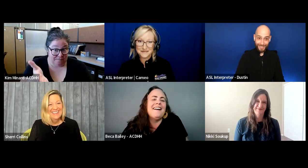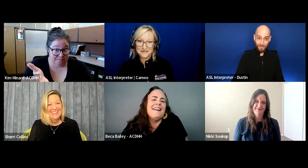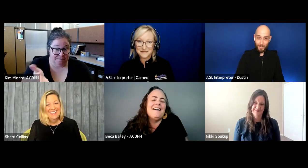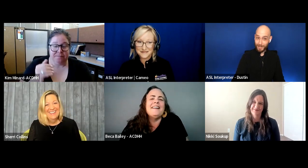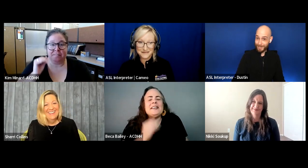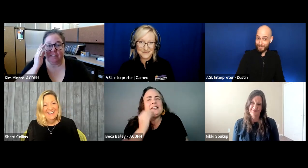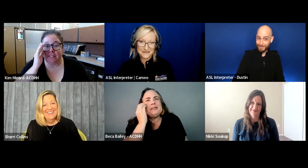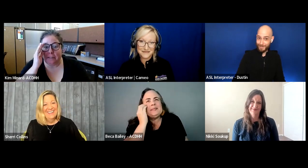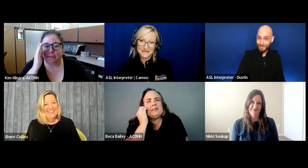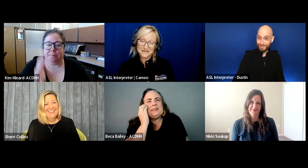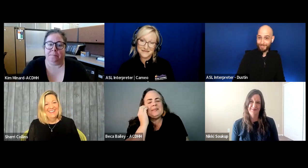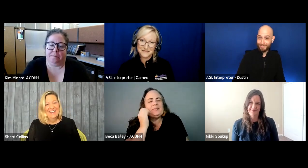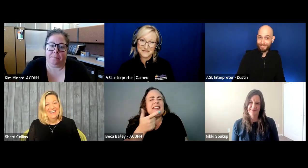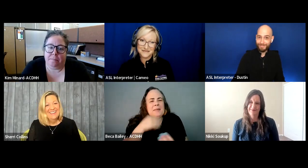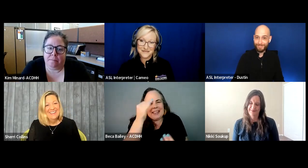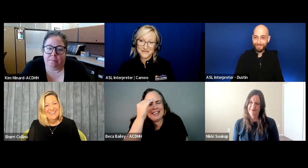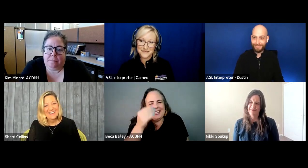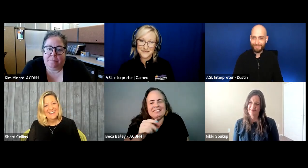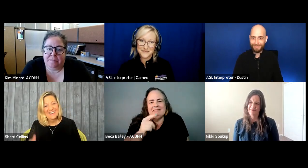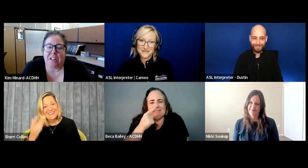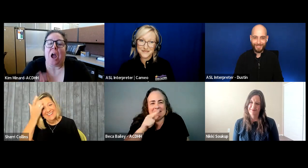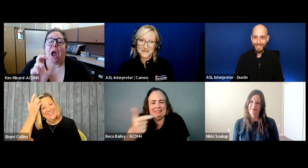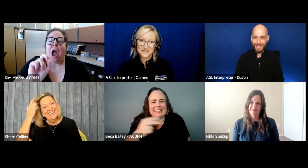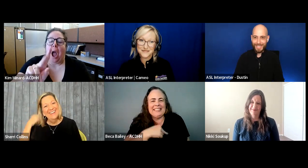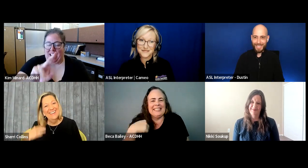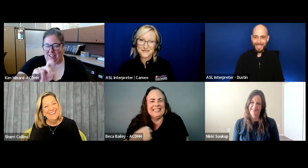Absolutely. Becca,